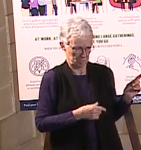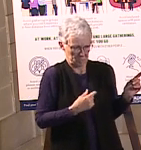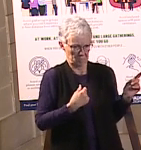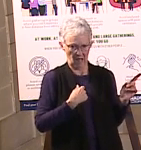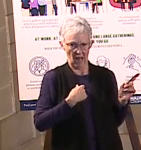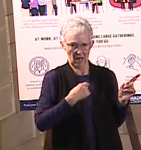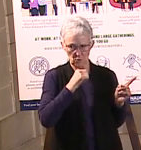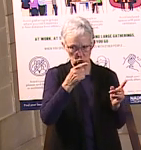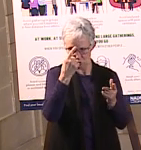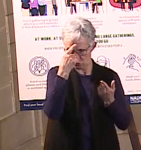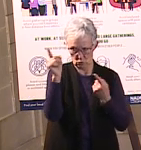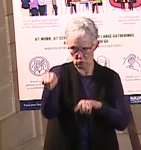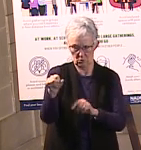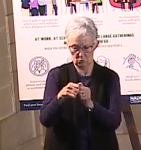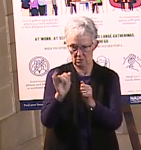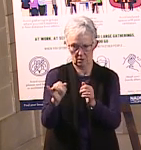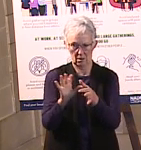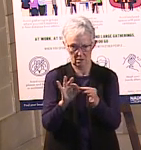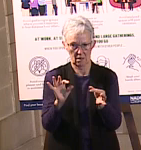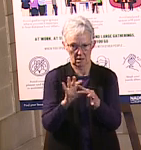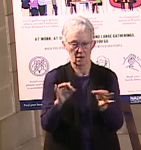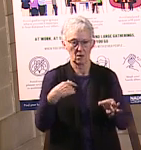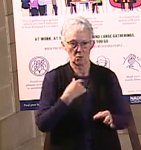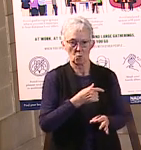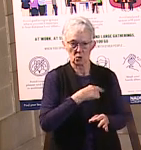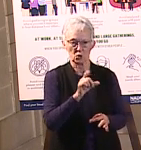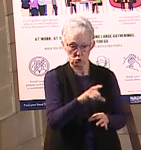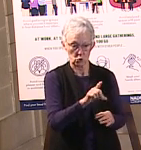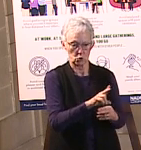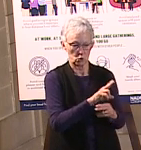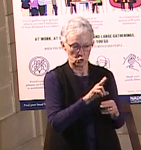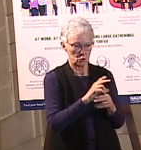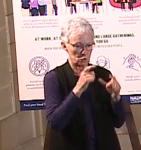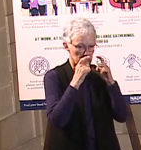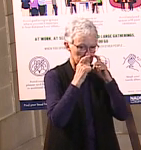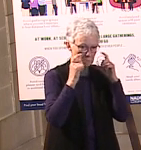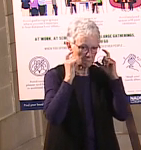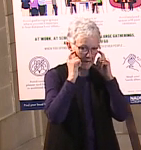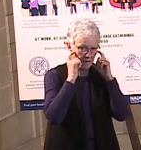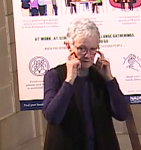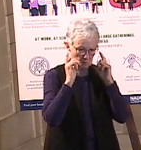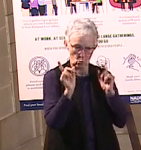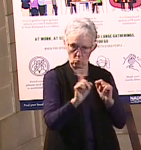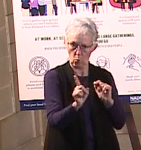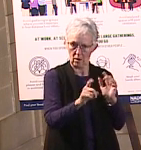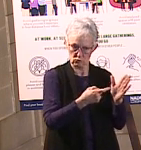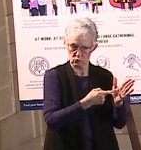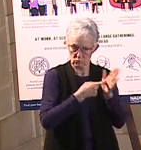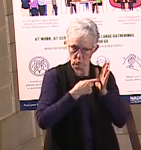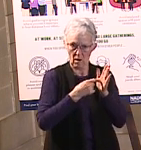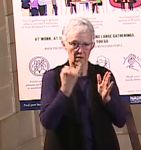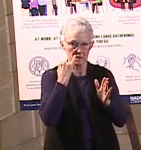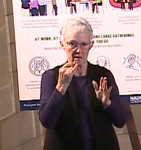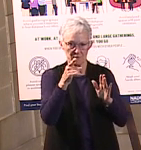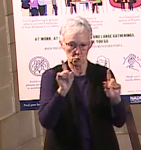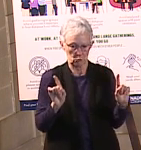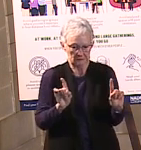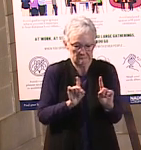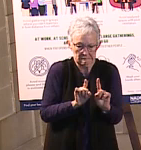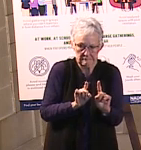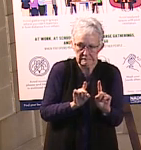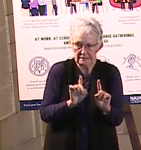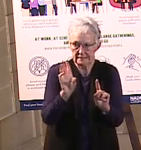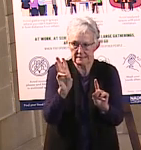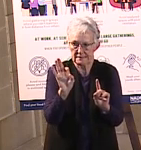measure, we're using masks where it's within 6 feet of staff and patrons for 15 minutes or more, and that's when you're most likely to spread the virus.